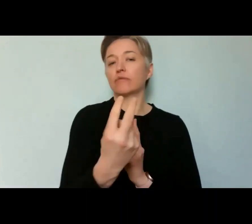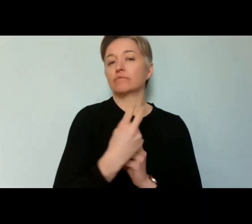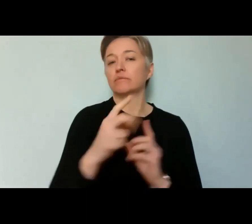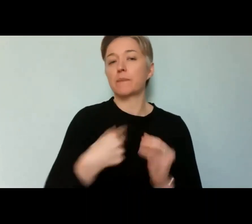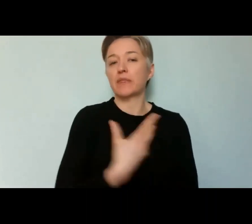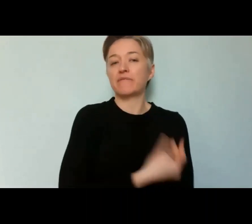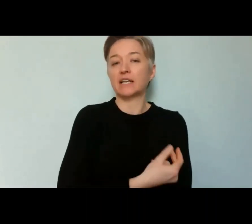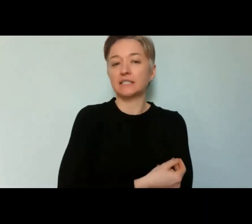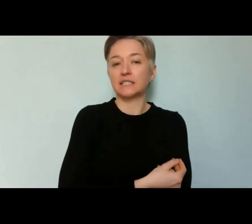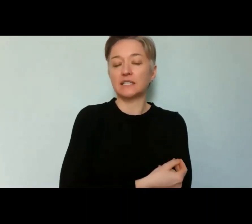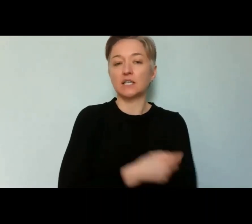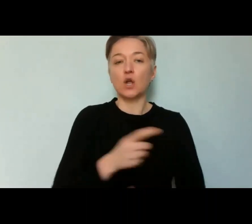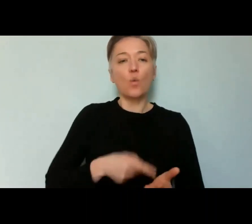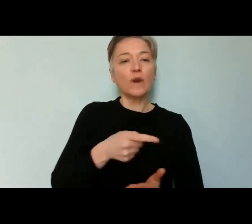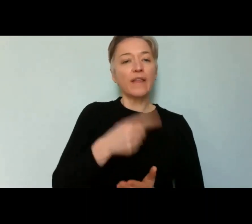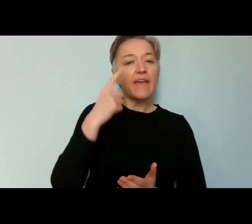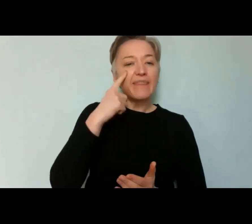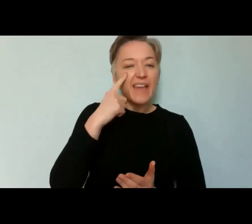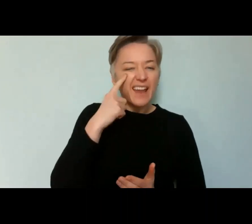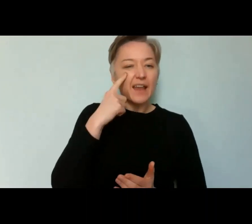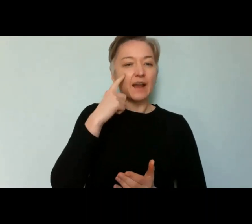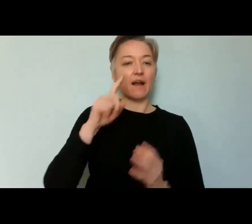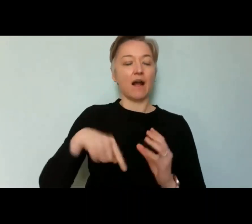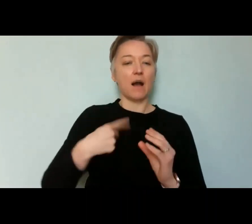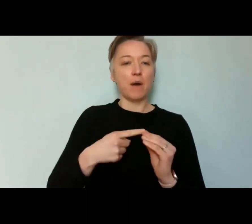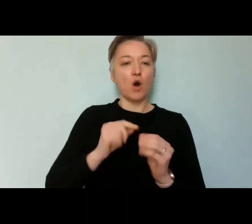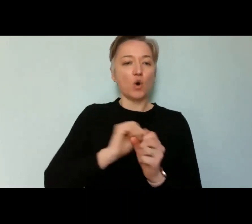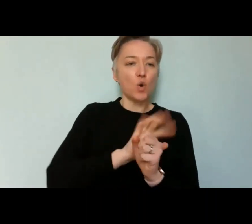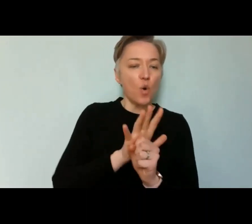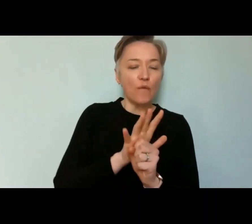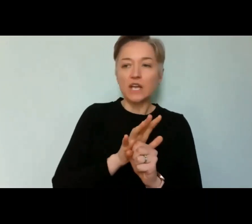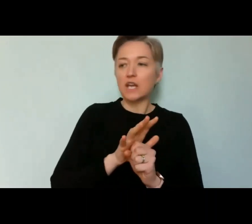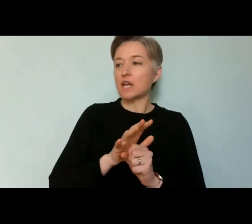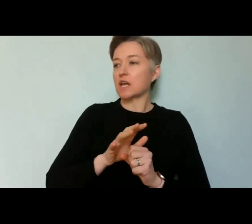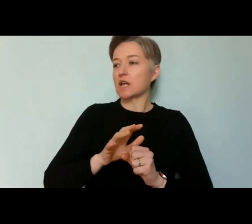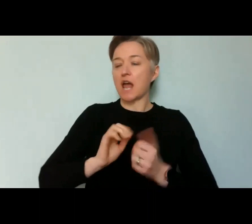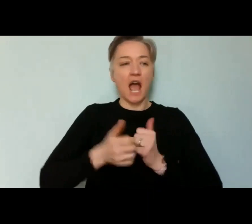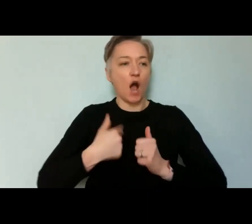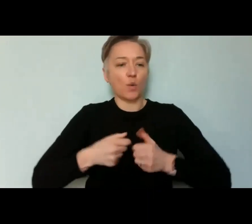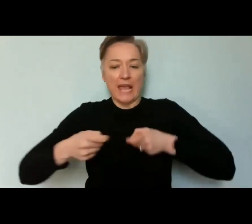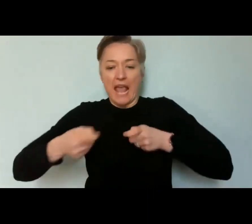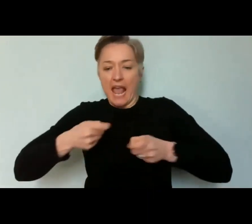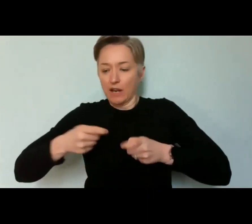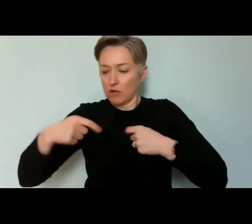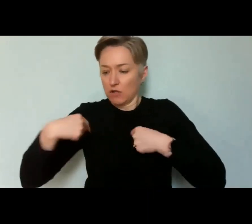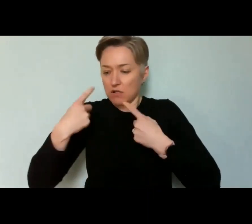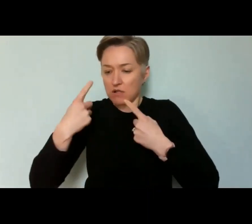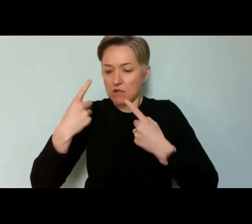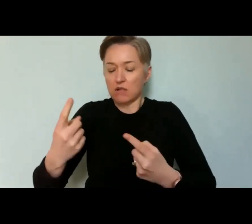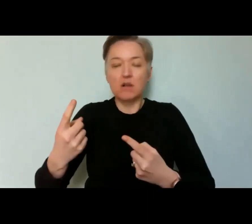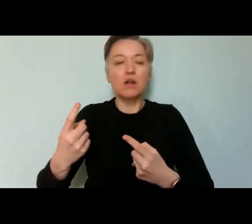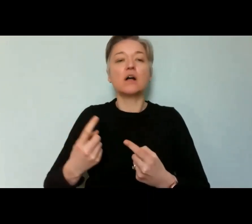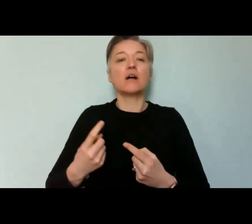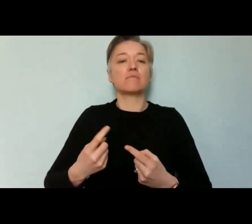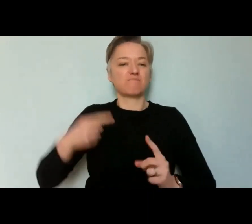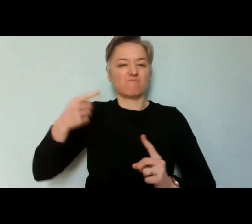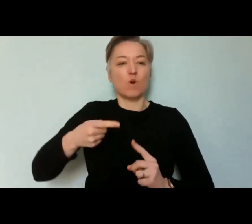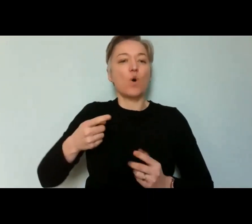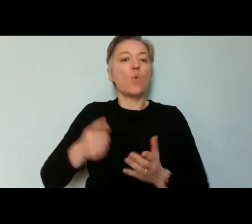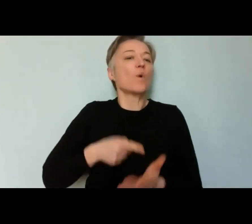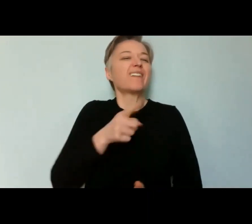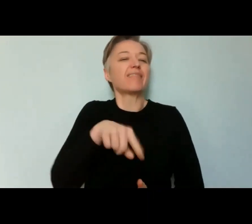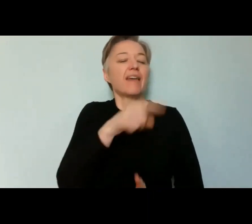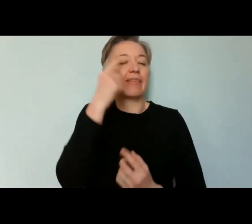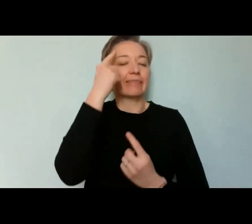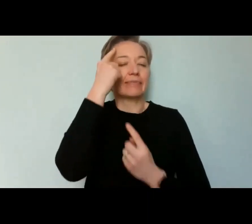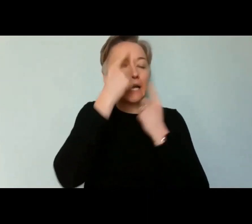think about COVID? What do they think about the way it's been handled? What are they thinking? And our goal in this is to listen so